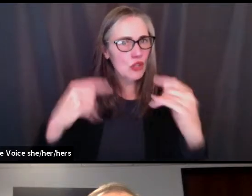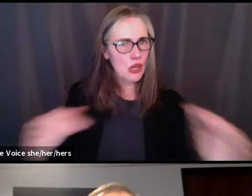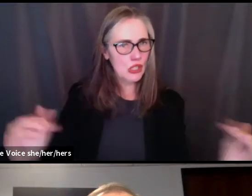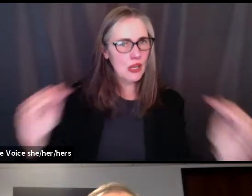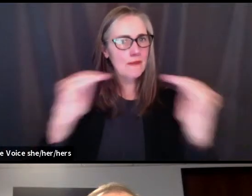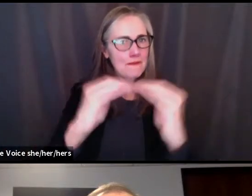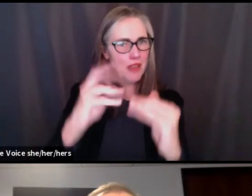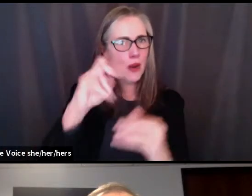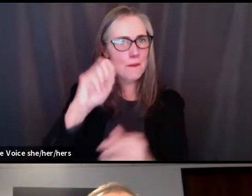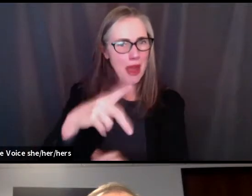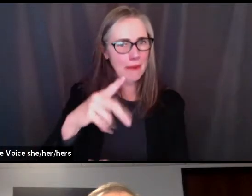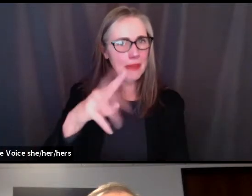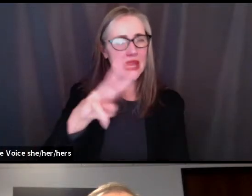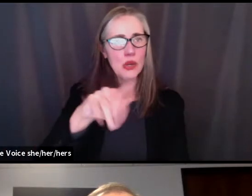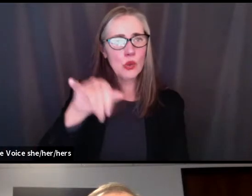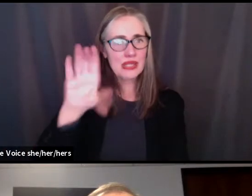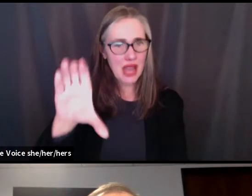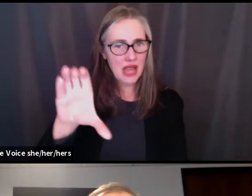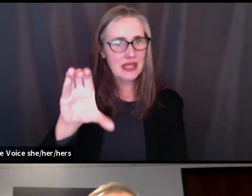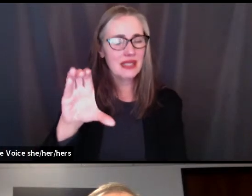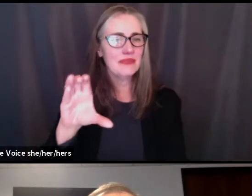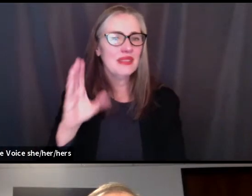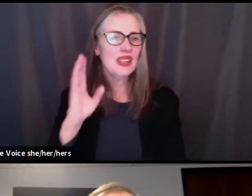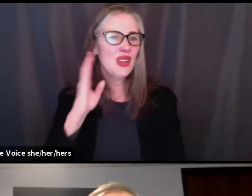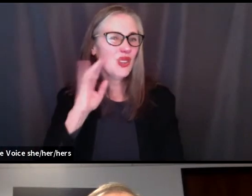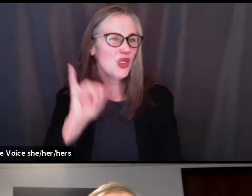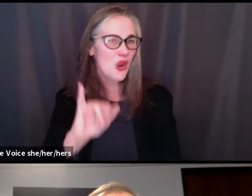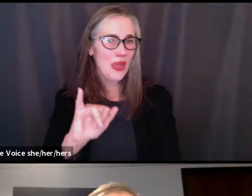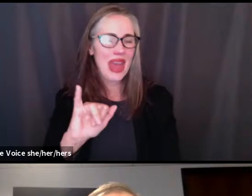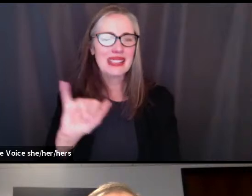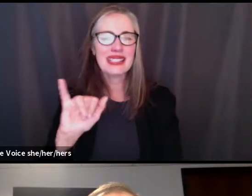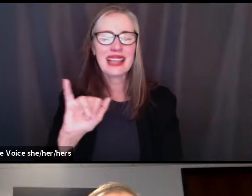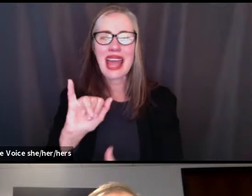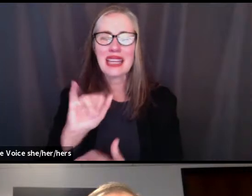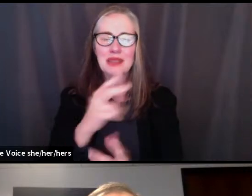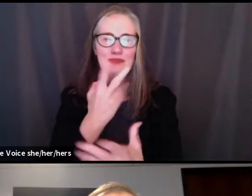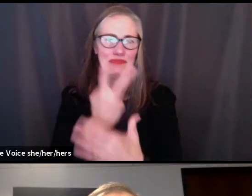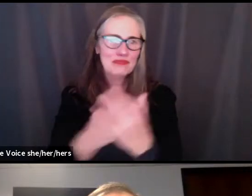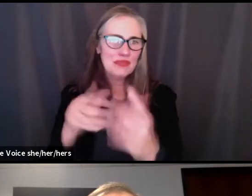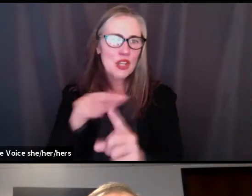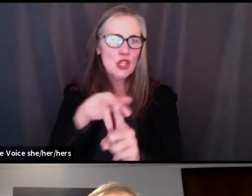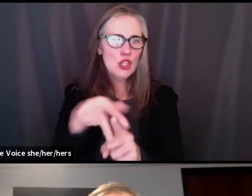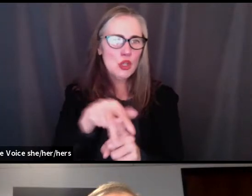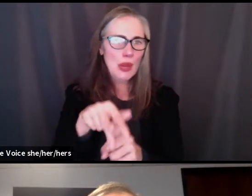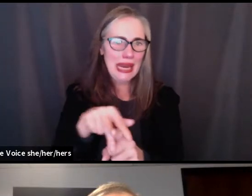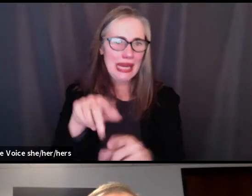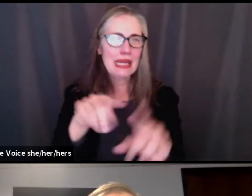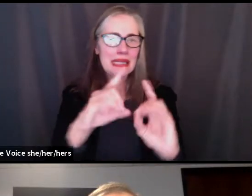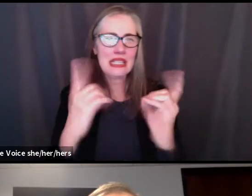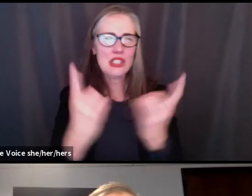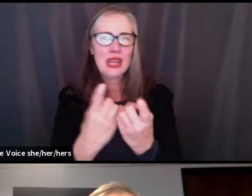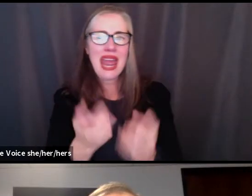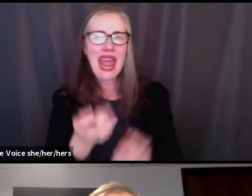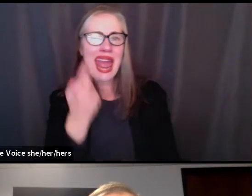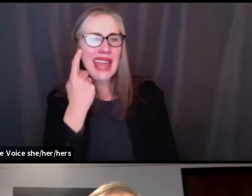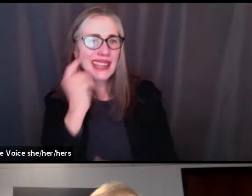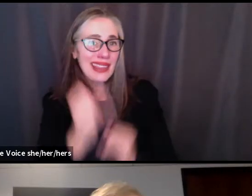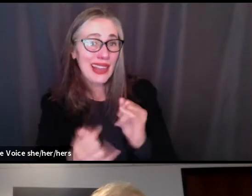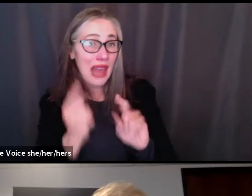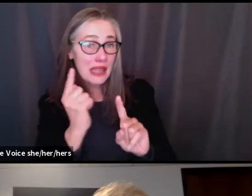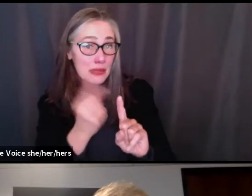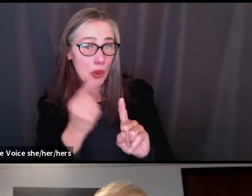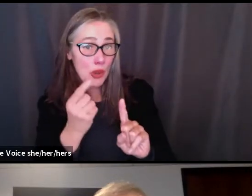in Wisconsin, which, as many of you know, is a swing district. I also want to call attention just really quickly as a last point to the